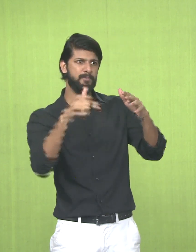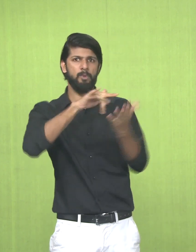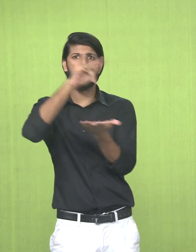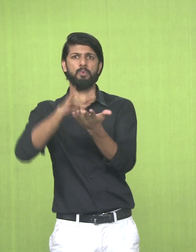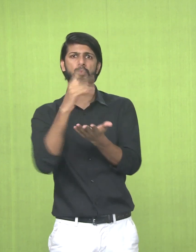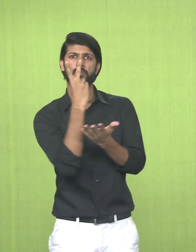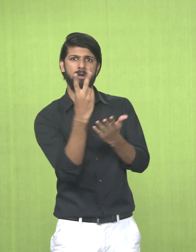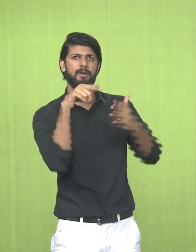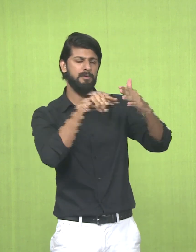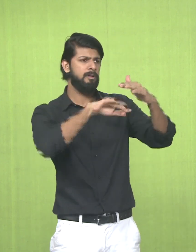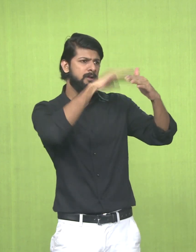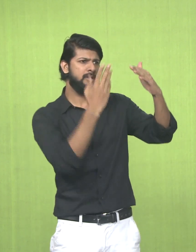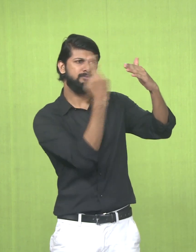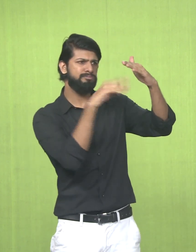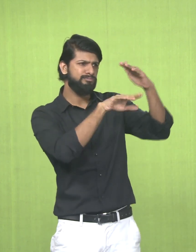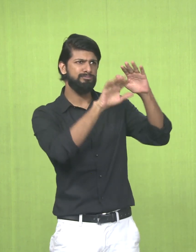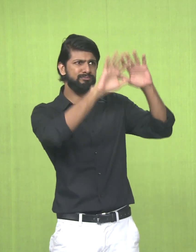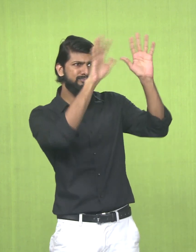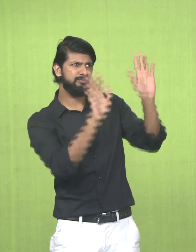and Bagh caves.